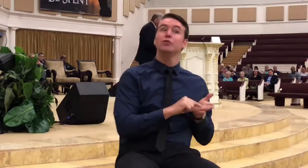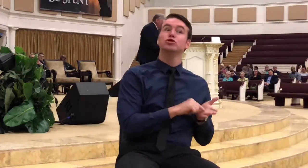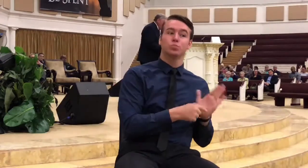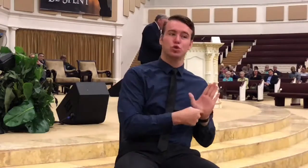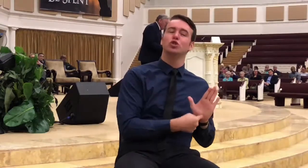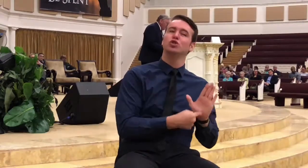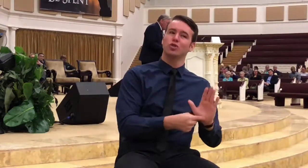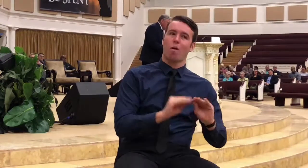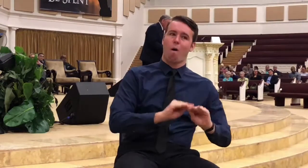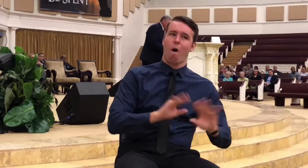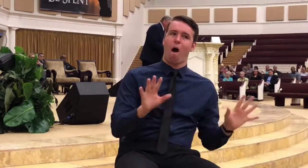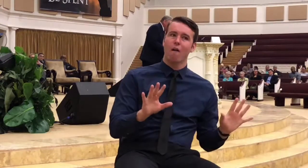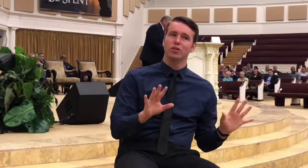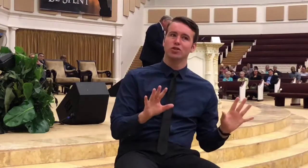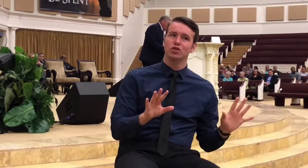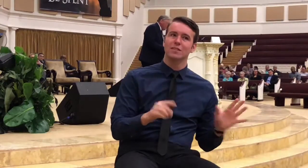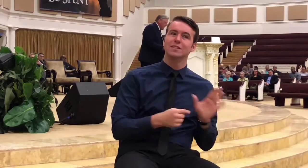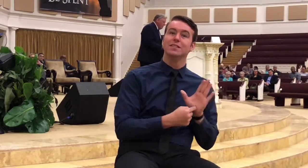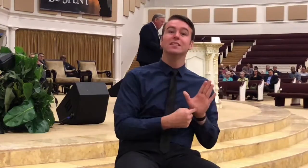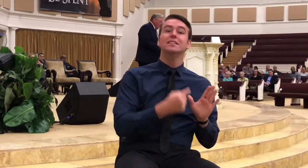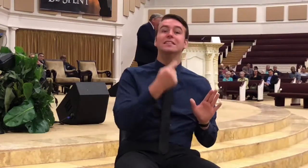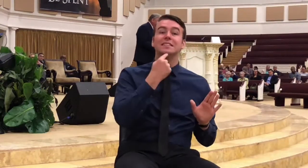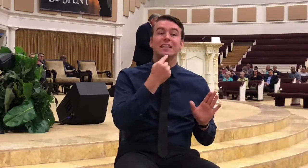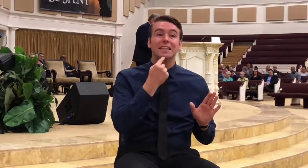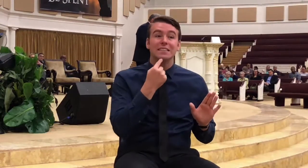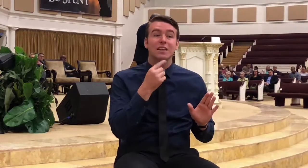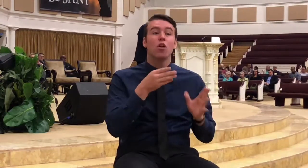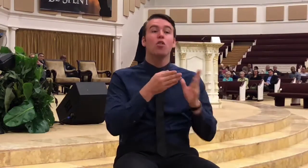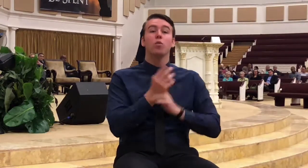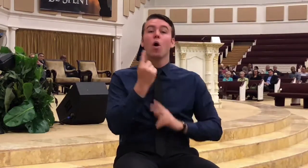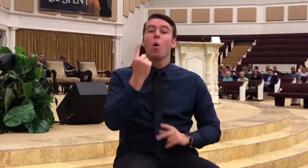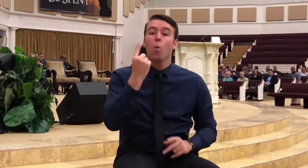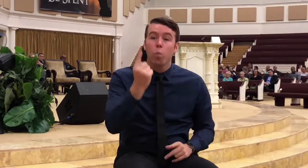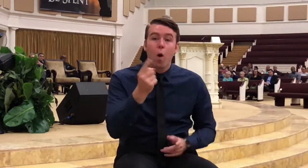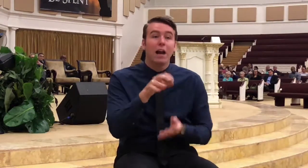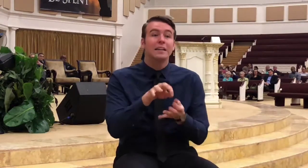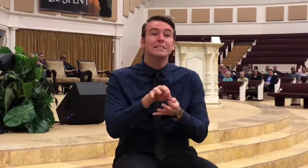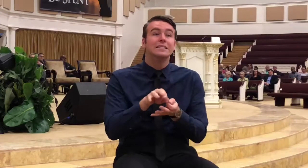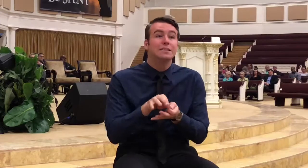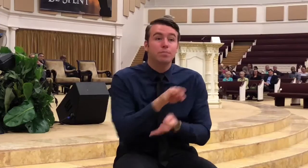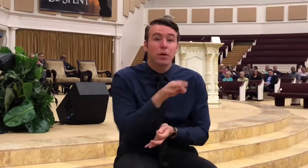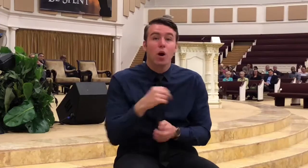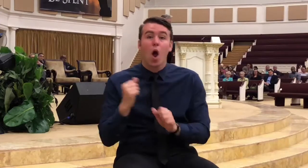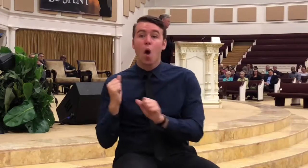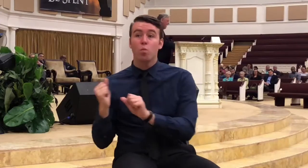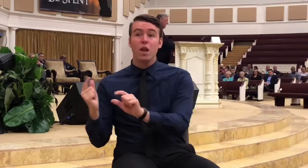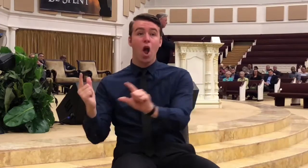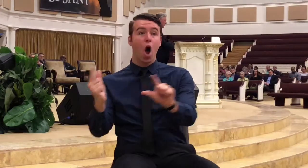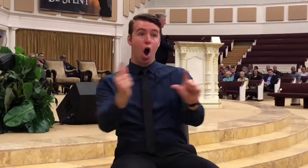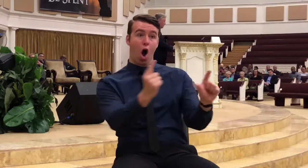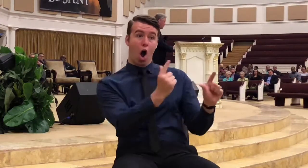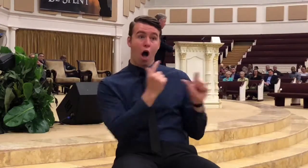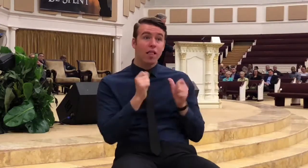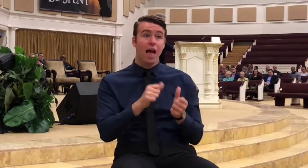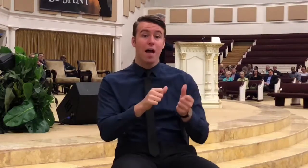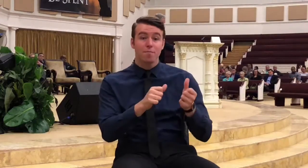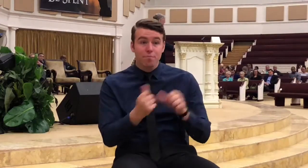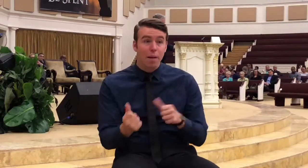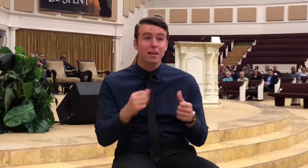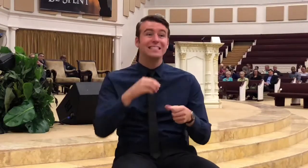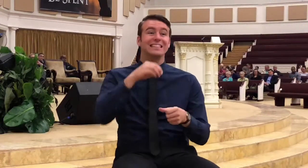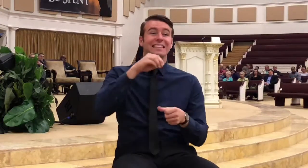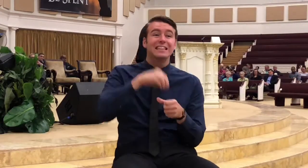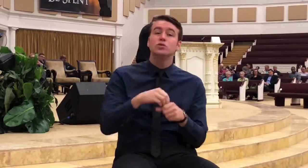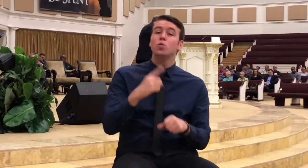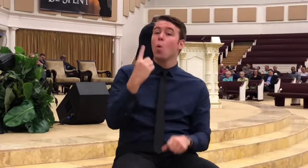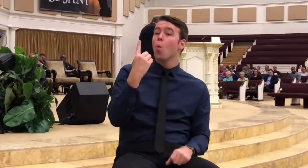tonight, come into being, which is that by one spirit are we all baptized into